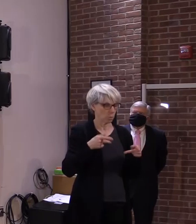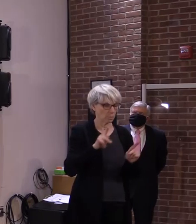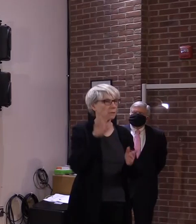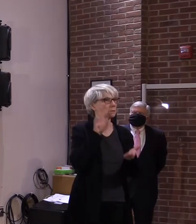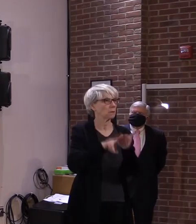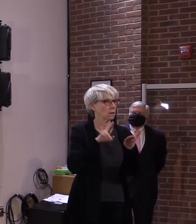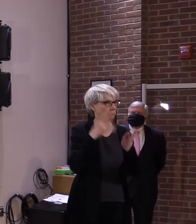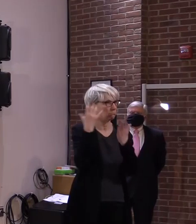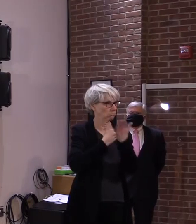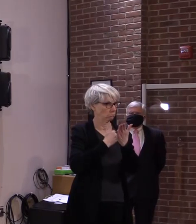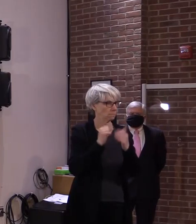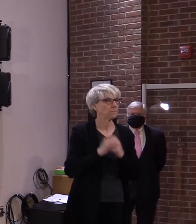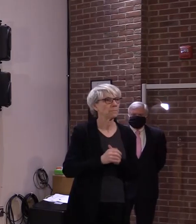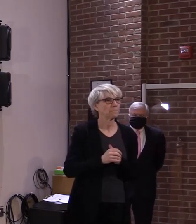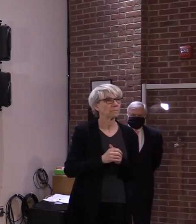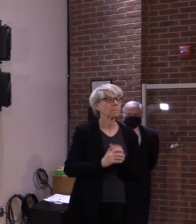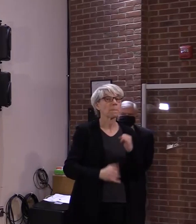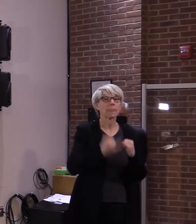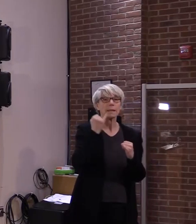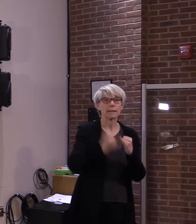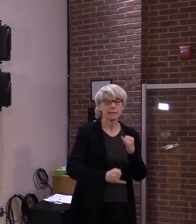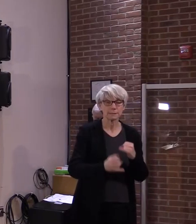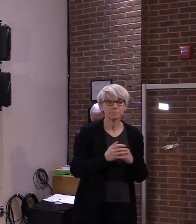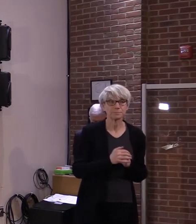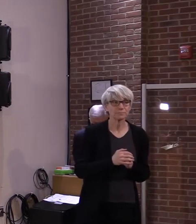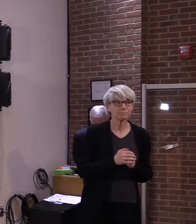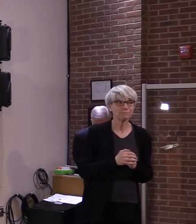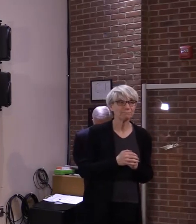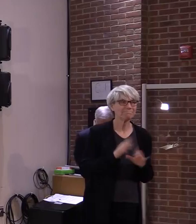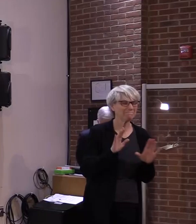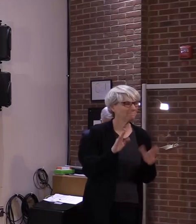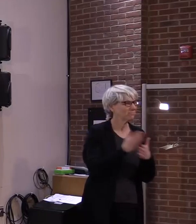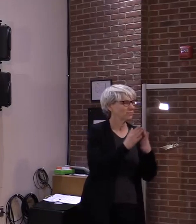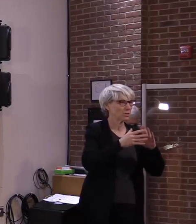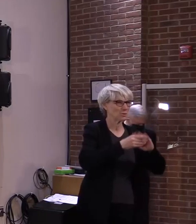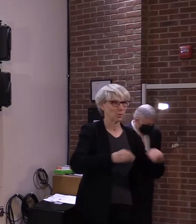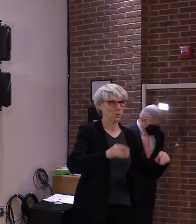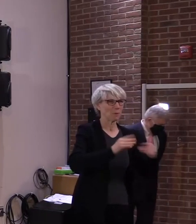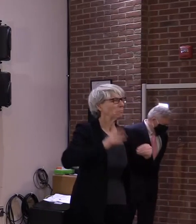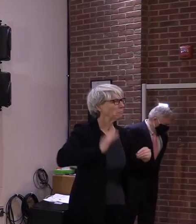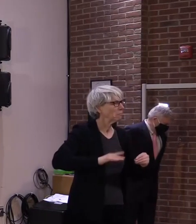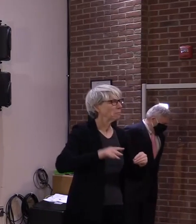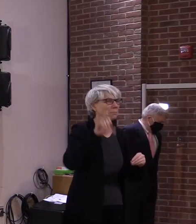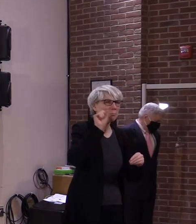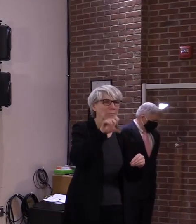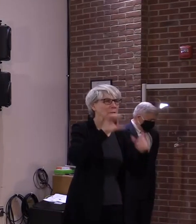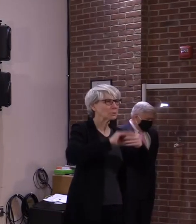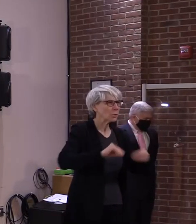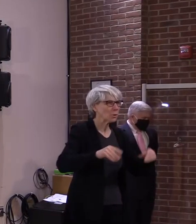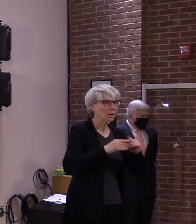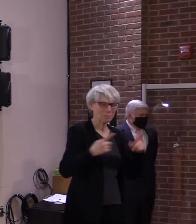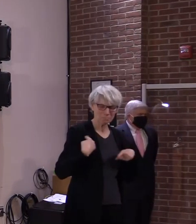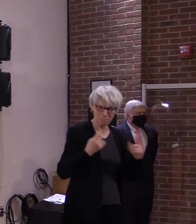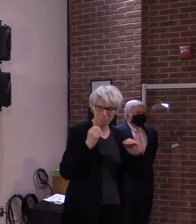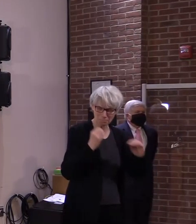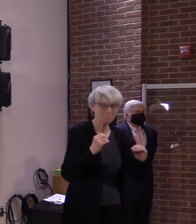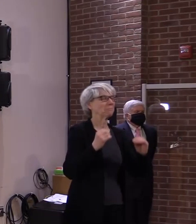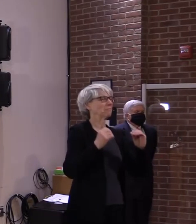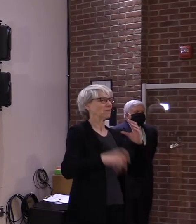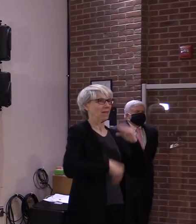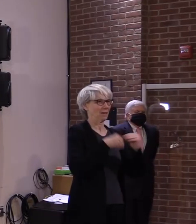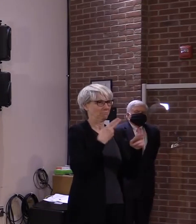And finally, it's been a while since I've told a story, so I'm going to end with a short story. A man in